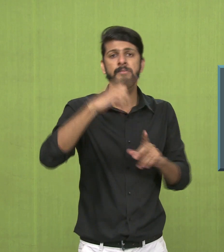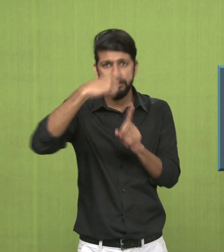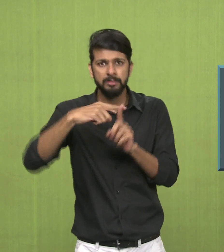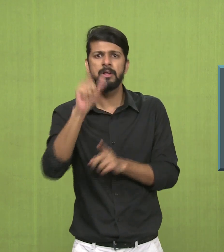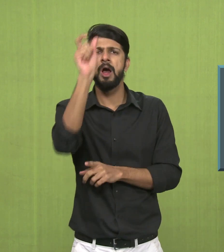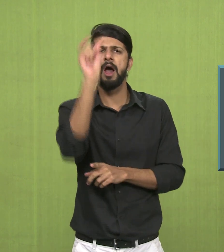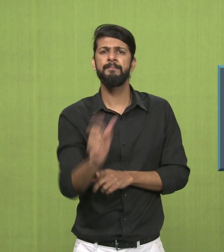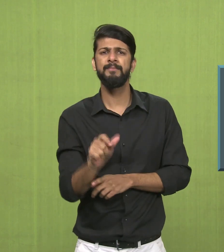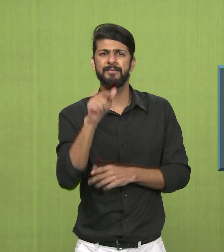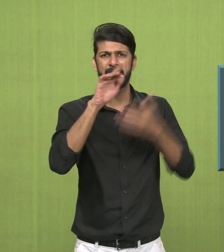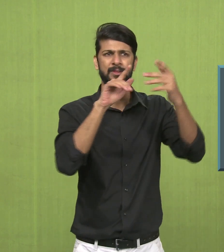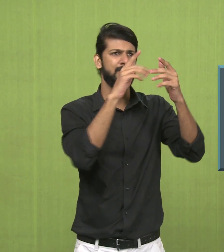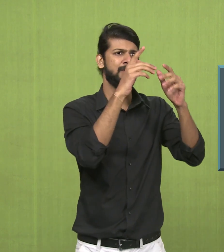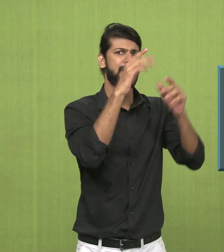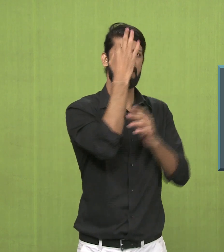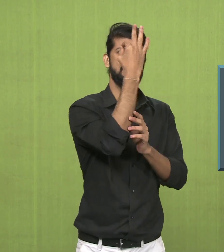and also in Italy.